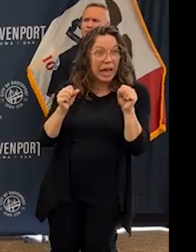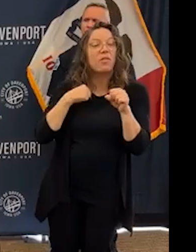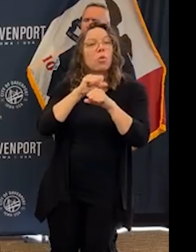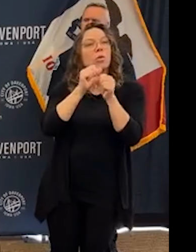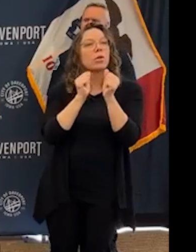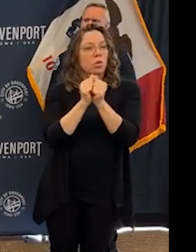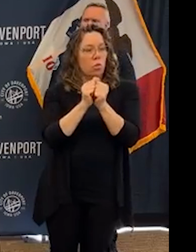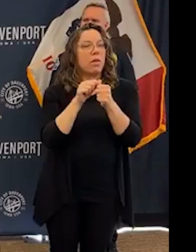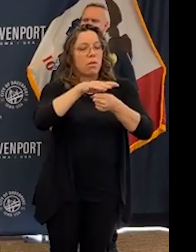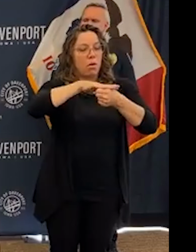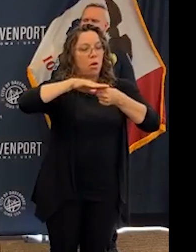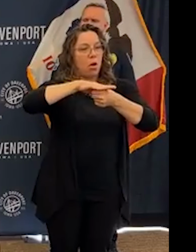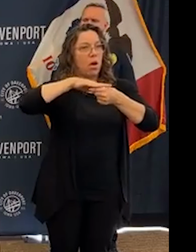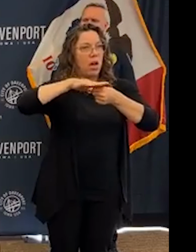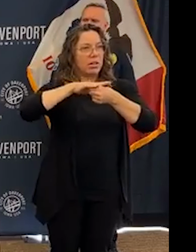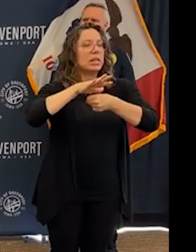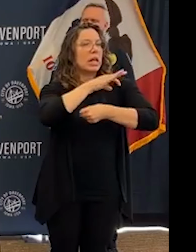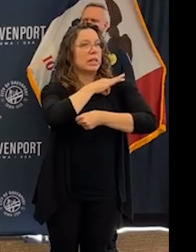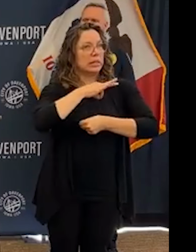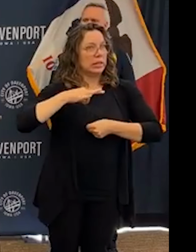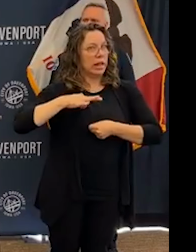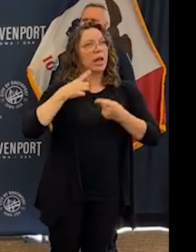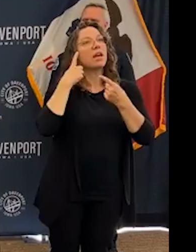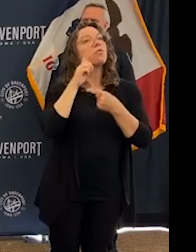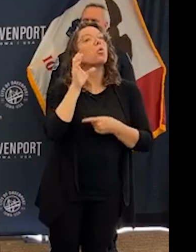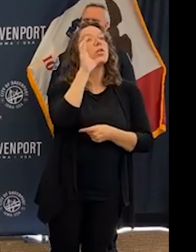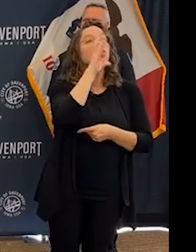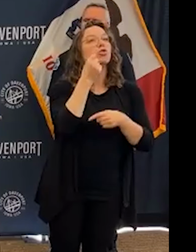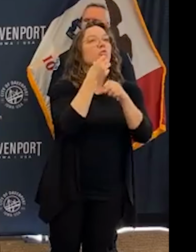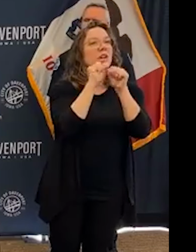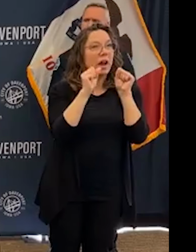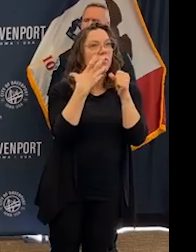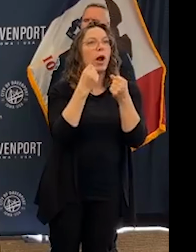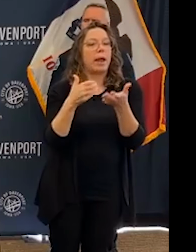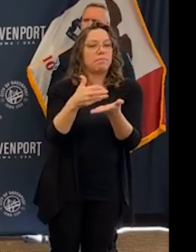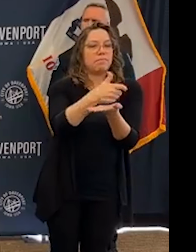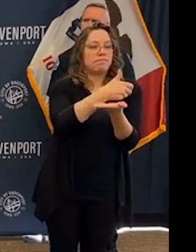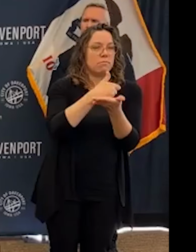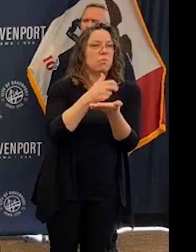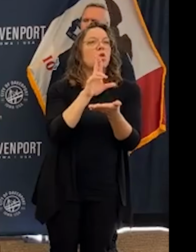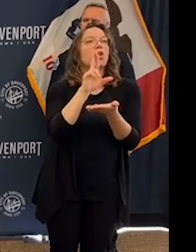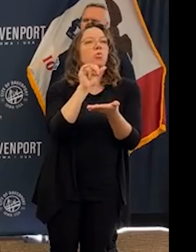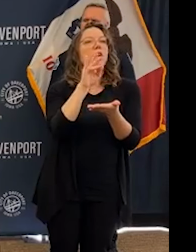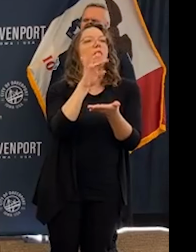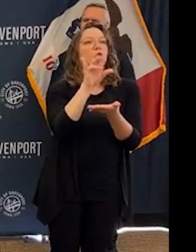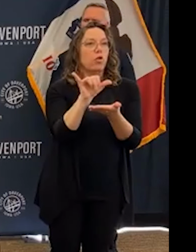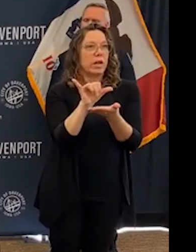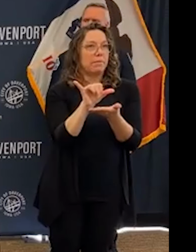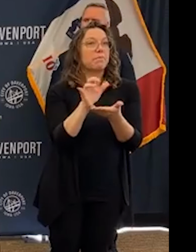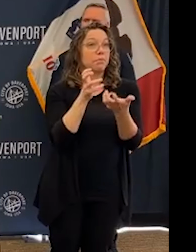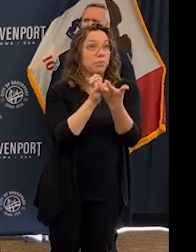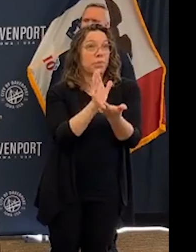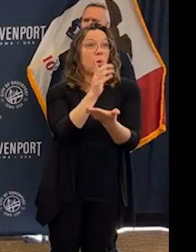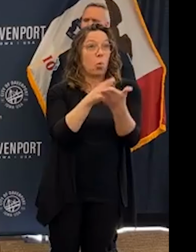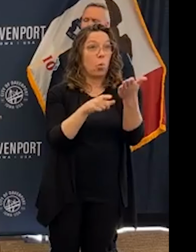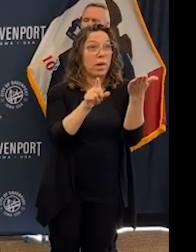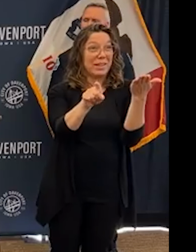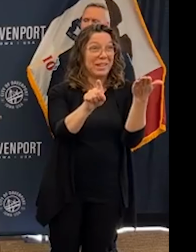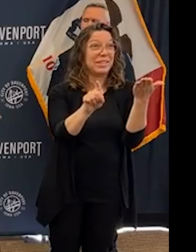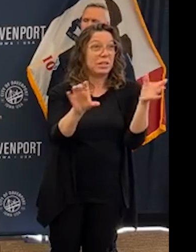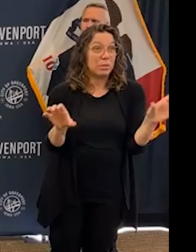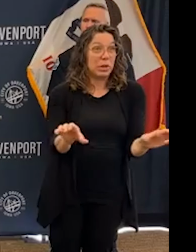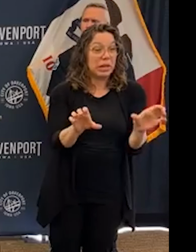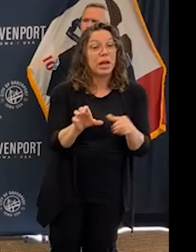commanders to provide search and rescue recovery capabilities in accordance with their needs. IO Task Force 1